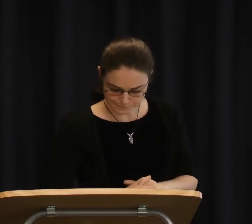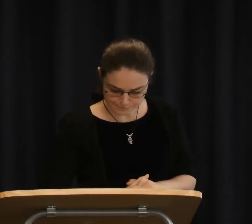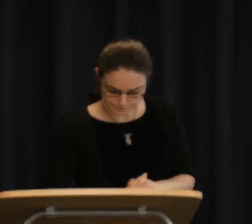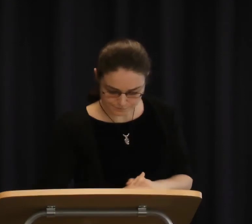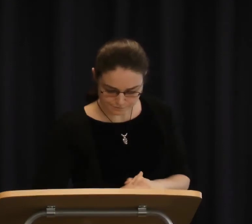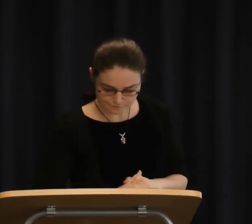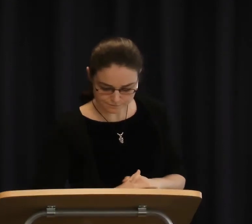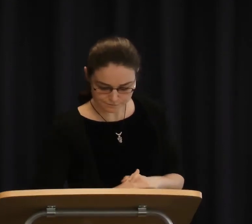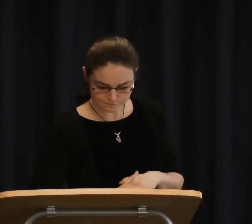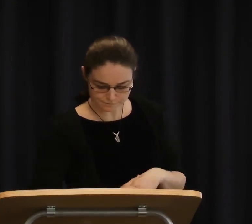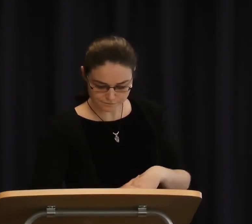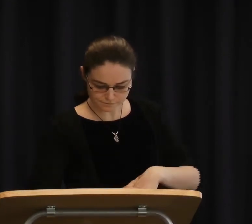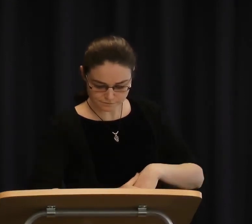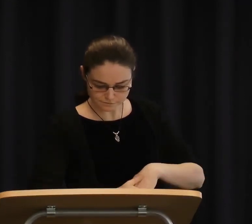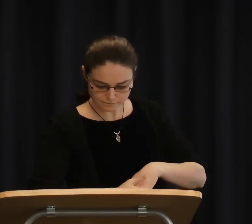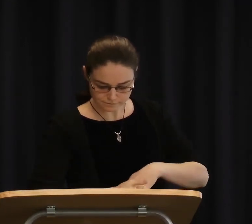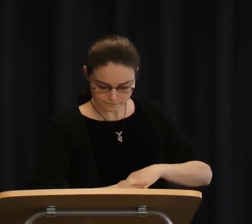believed in wasting time, says Anne.